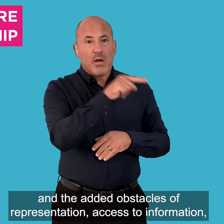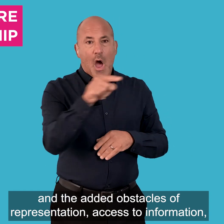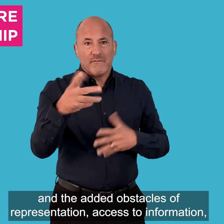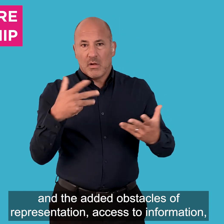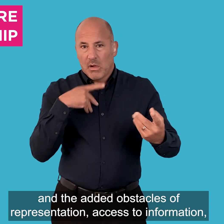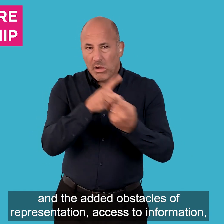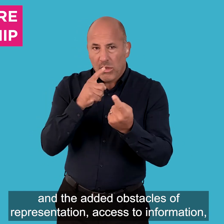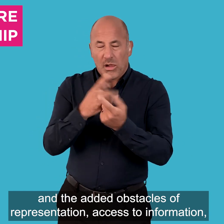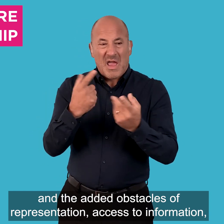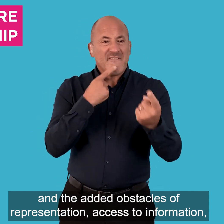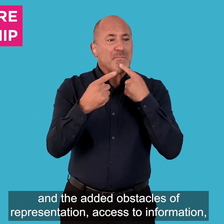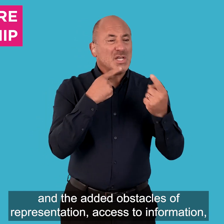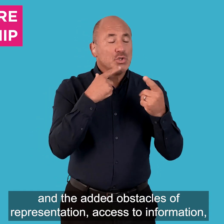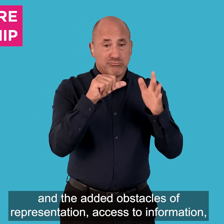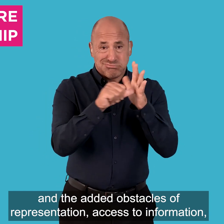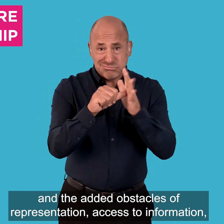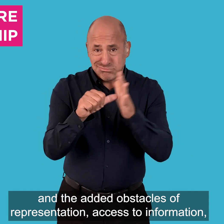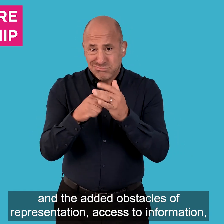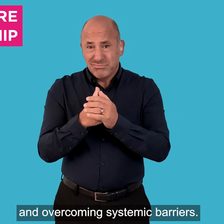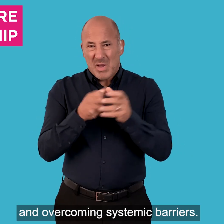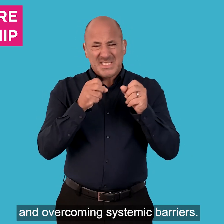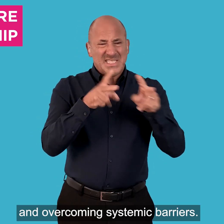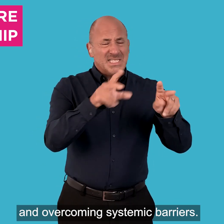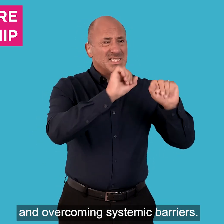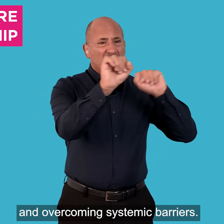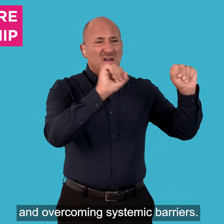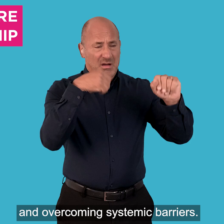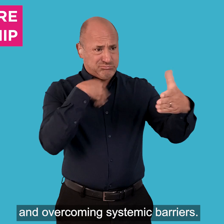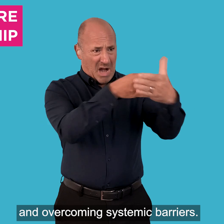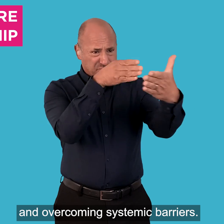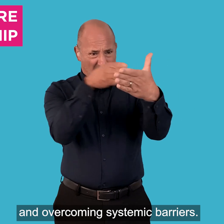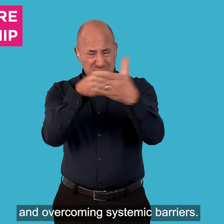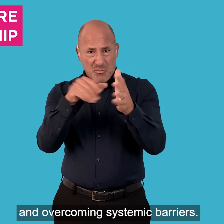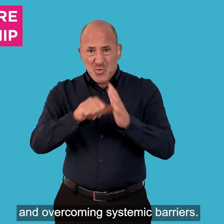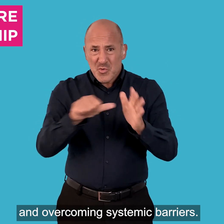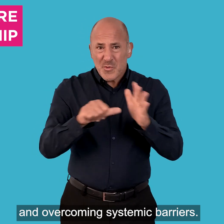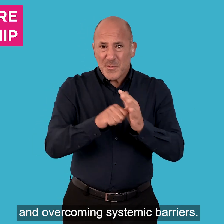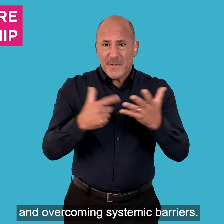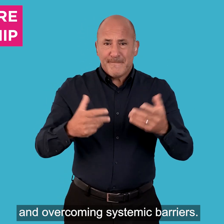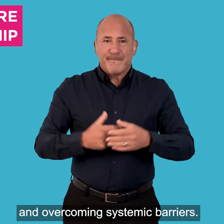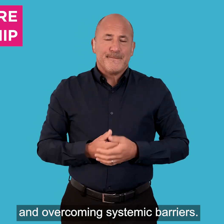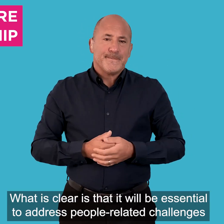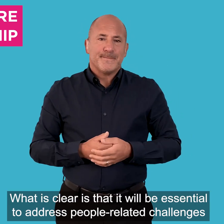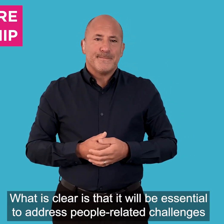of representation, access to information, and overcoming systemic barriers.